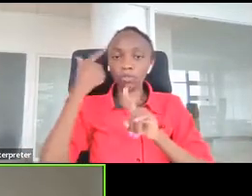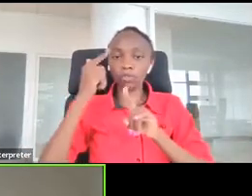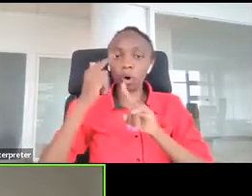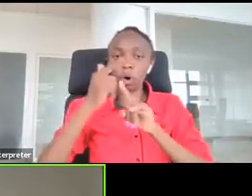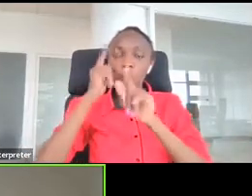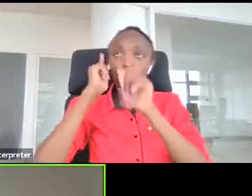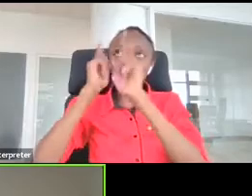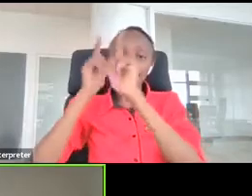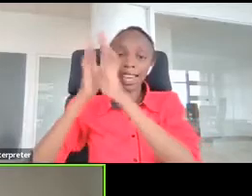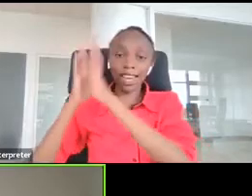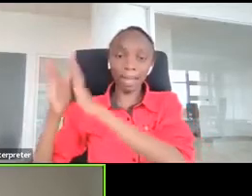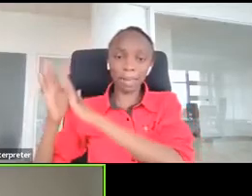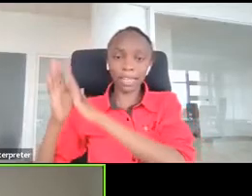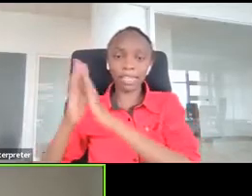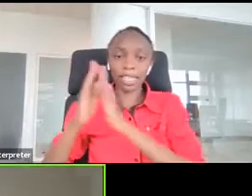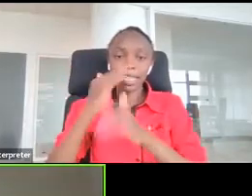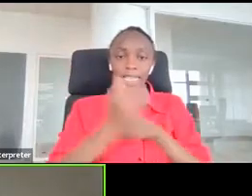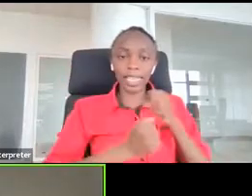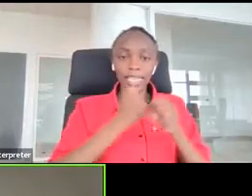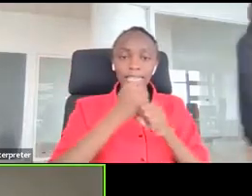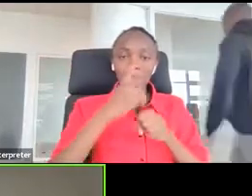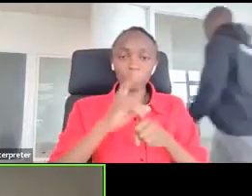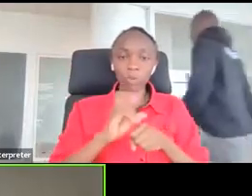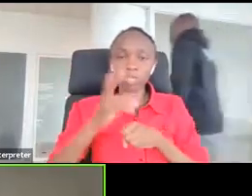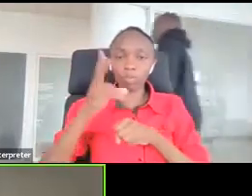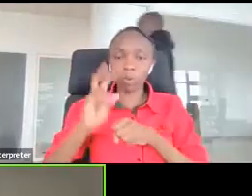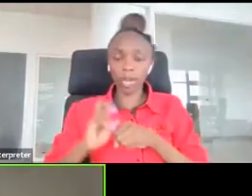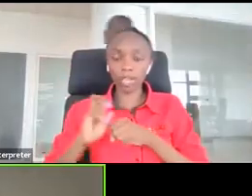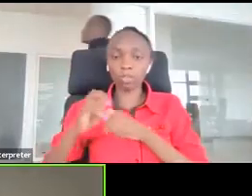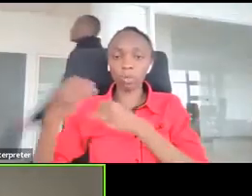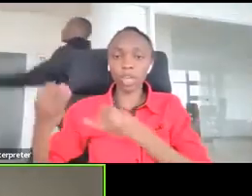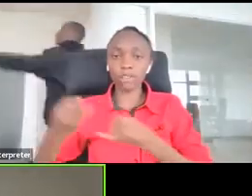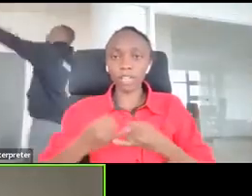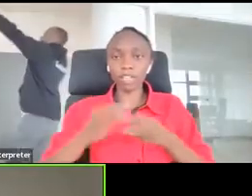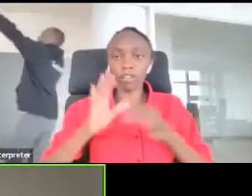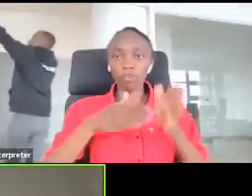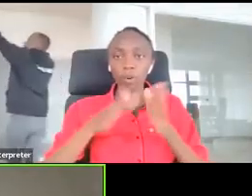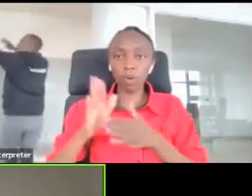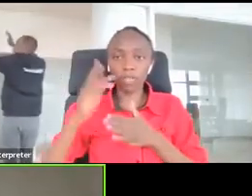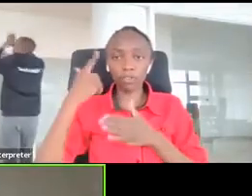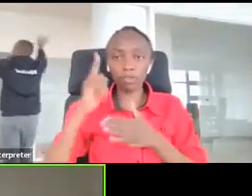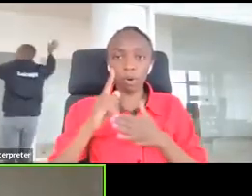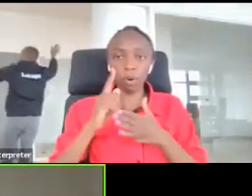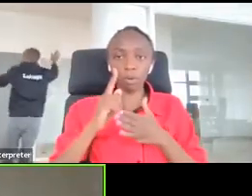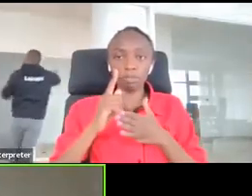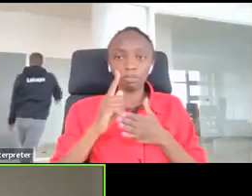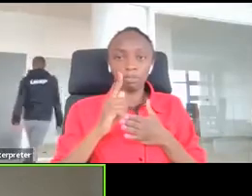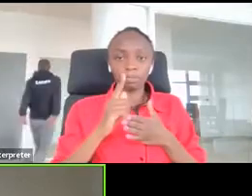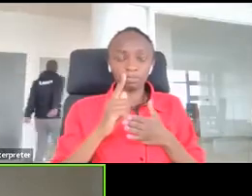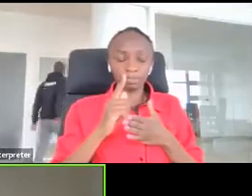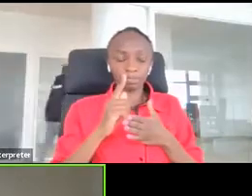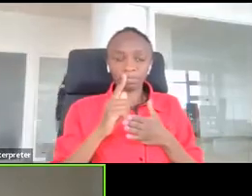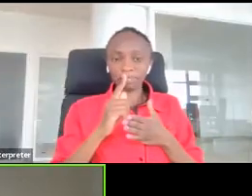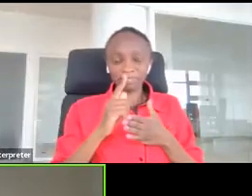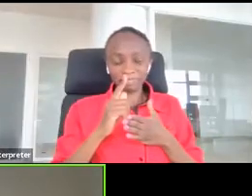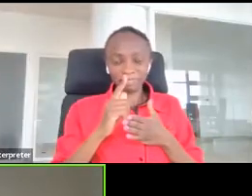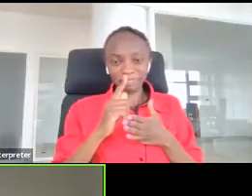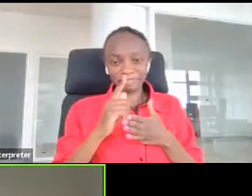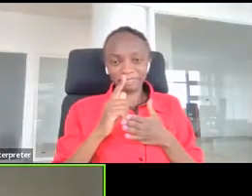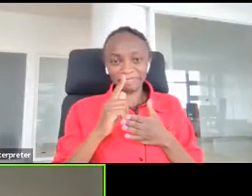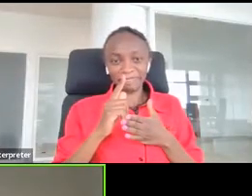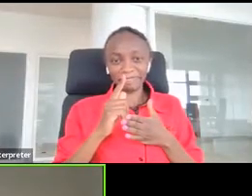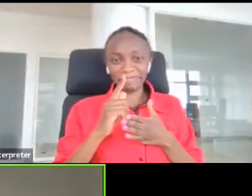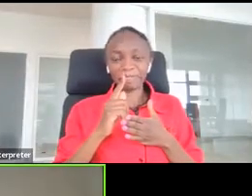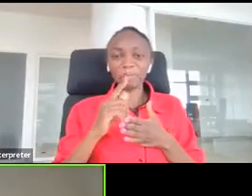In 2020, we invited ideas for ways to help African students continue learning even as their schools were closed amid